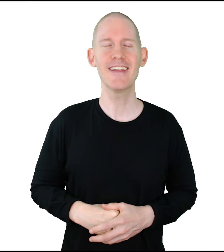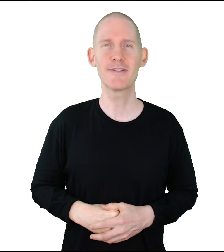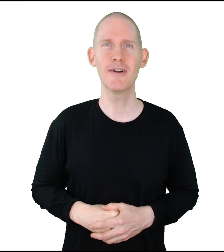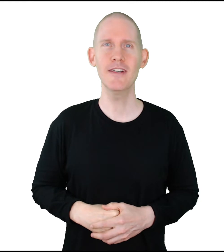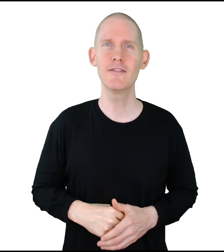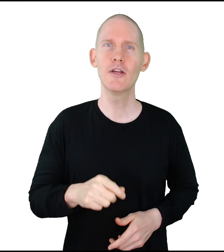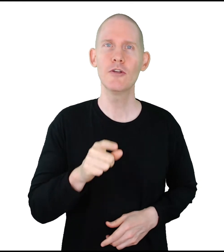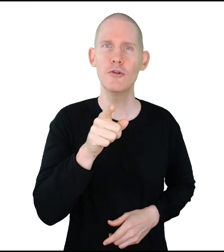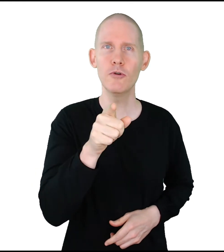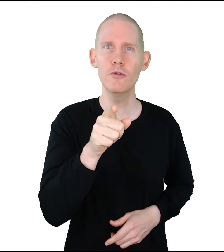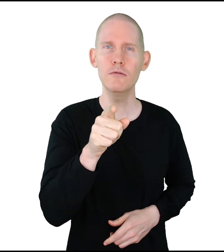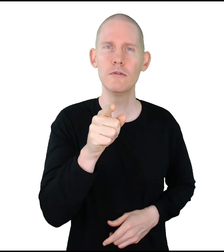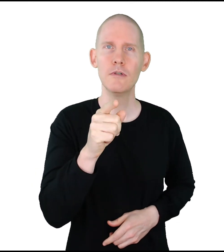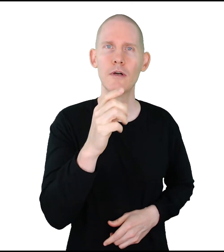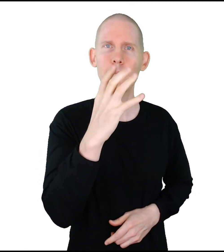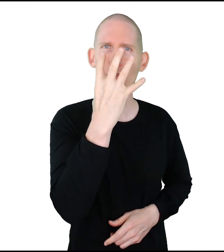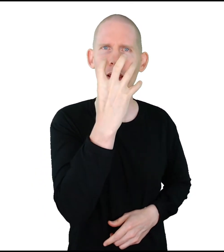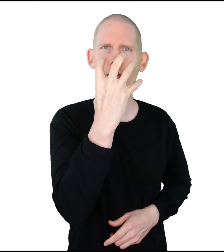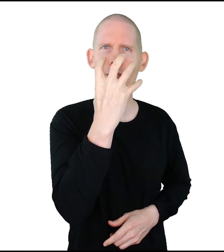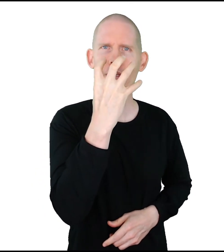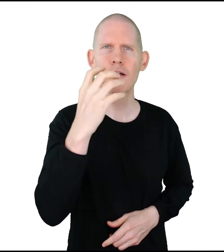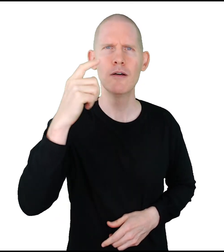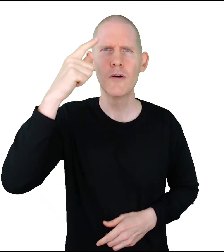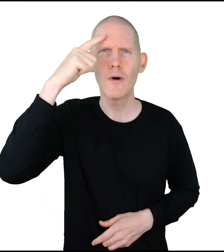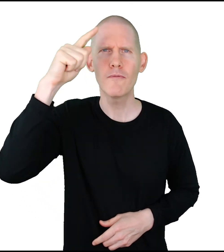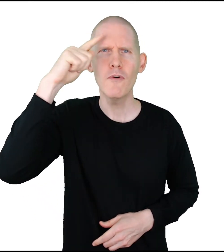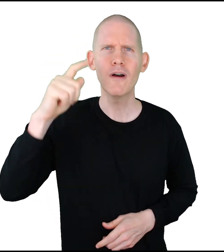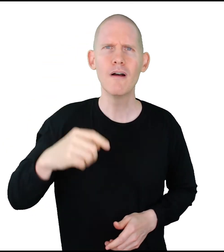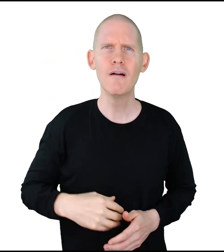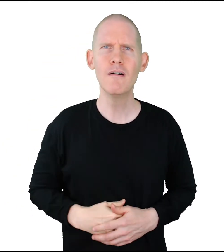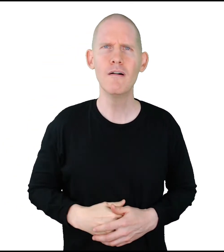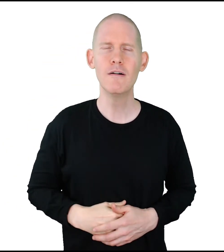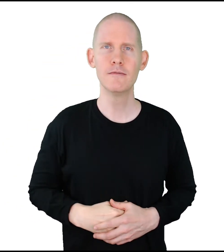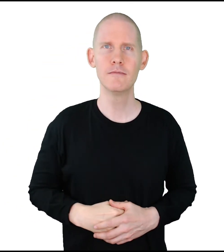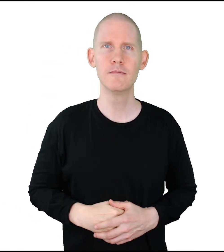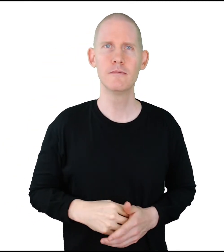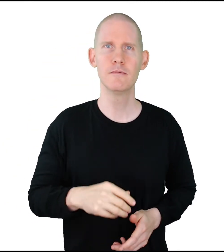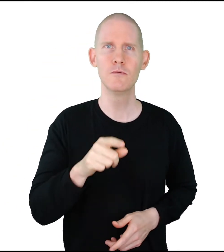That's right. You mad, what for?